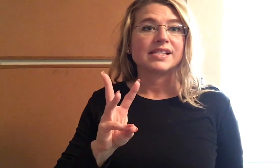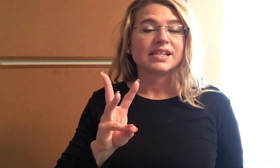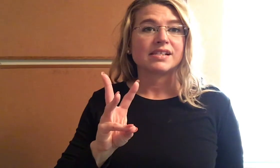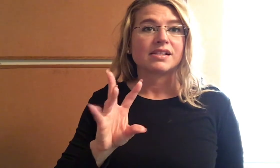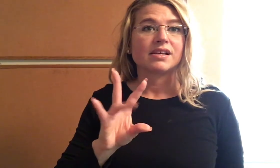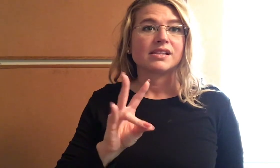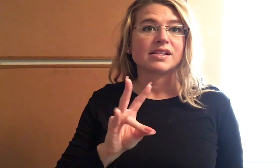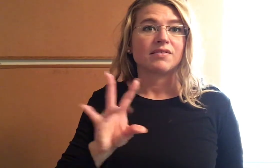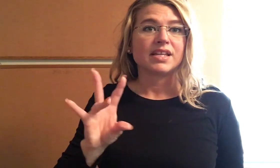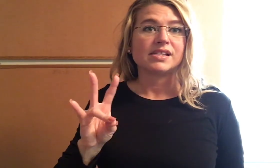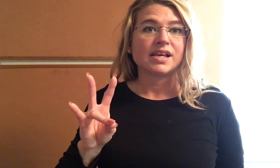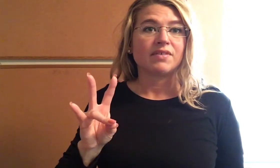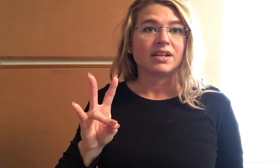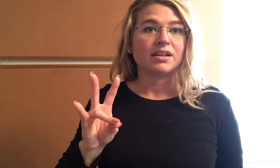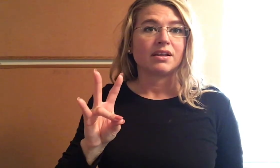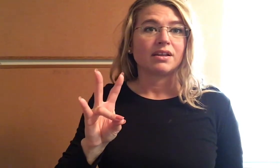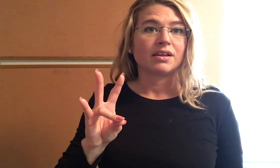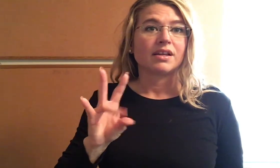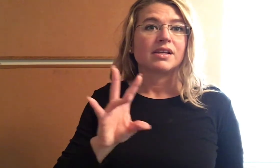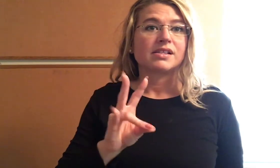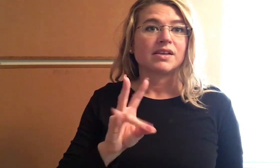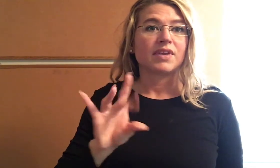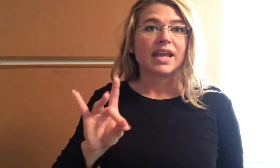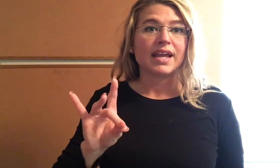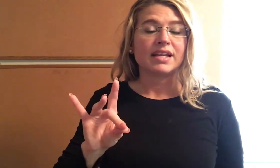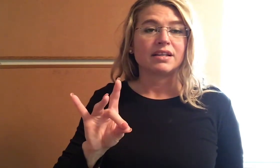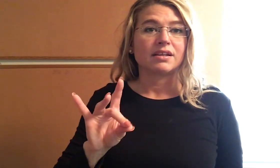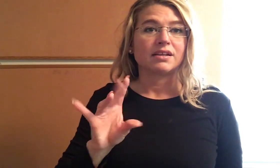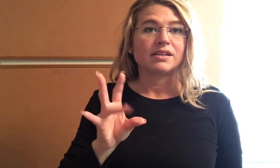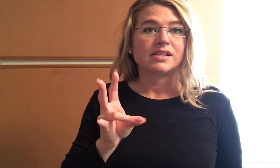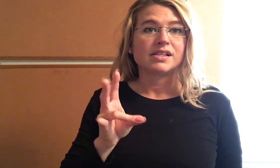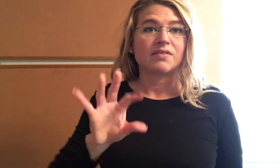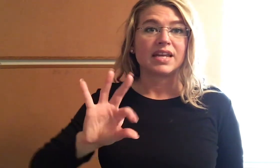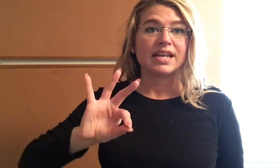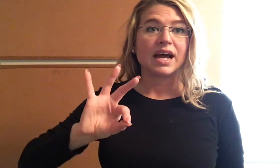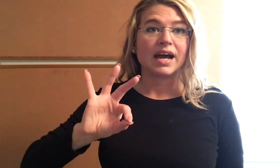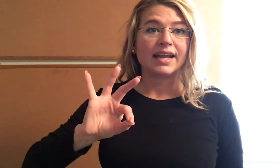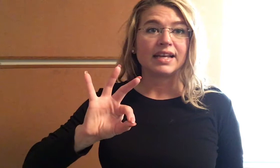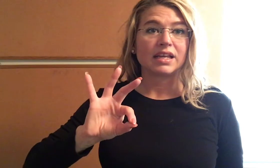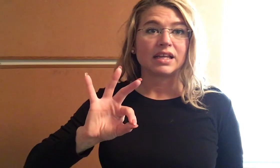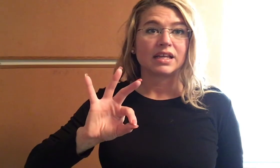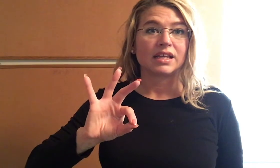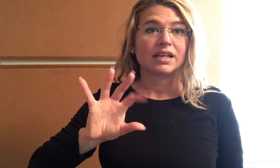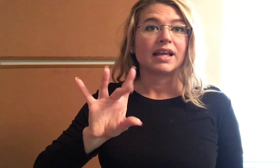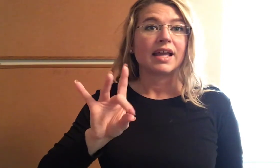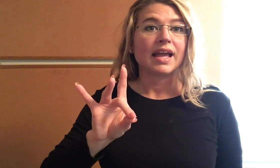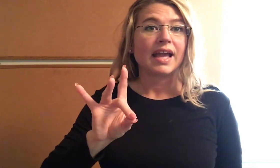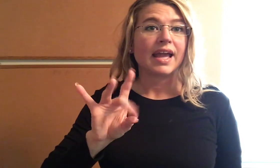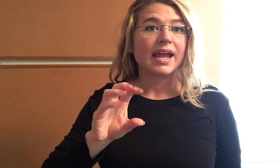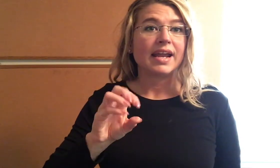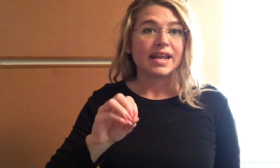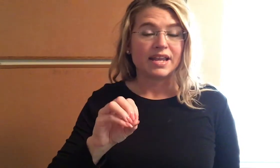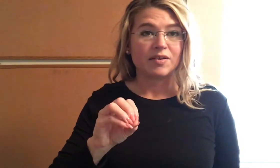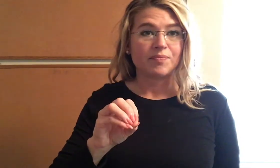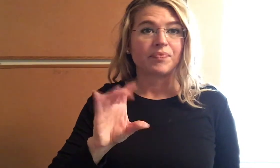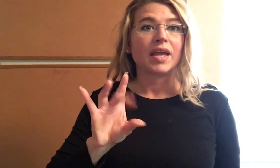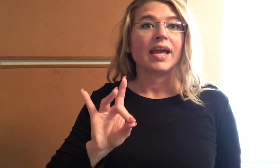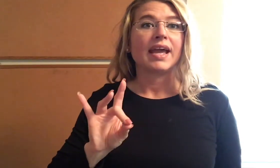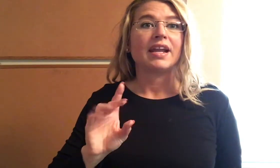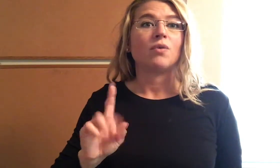76, 77, 78, 79, 80,